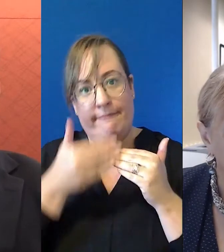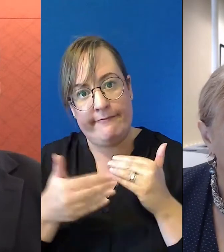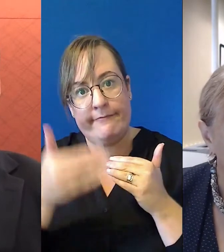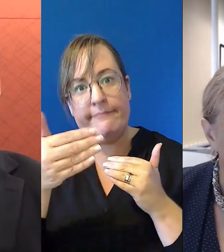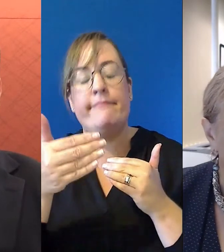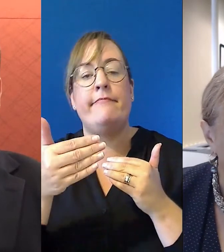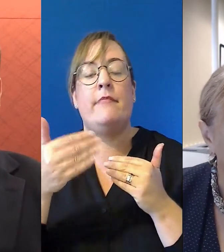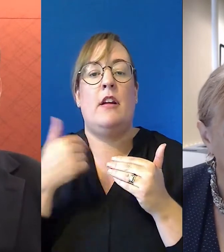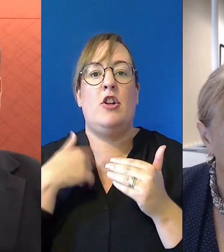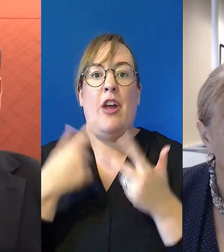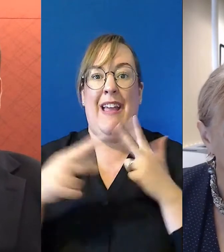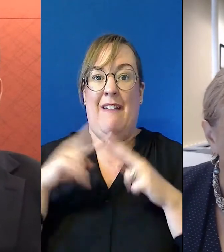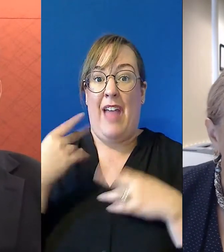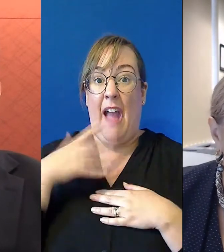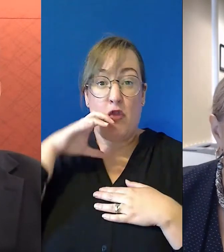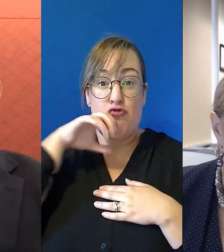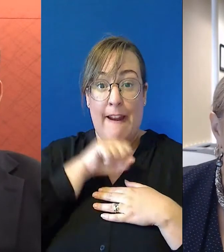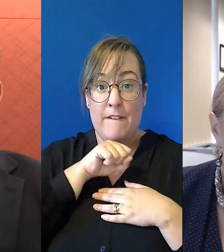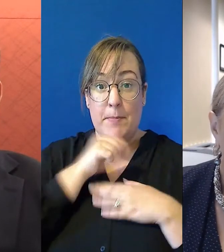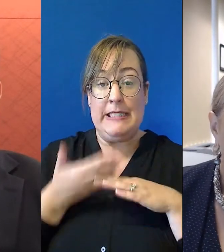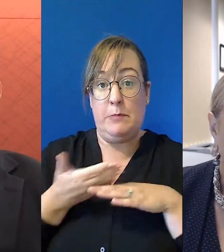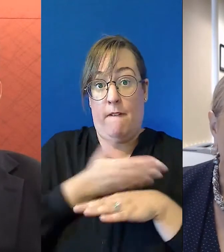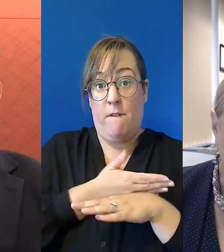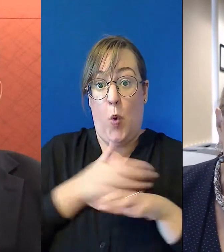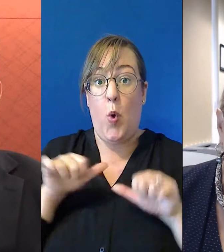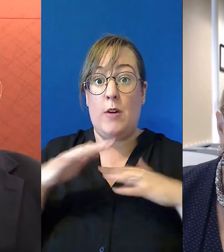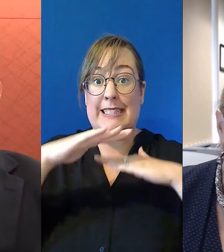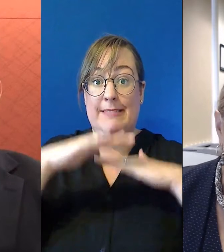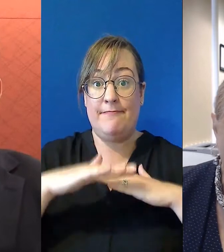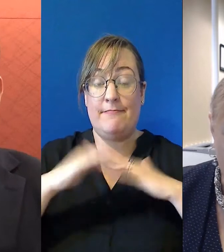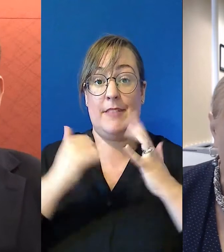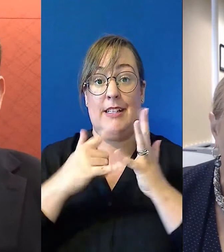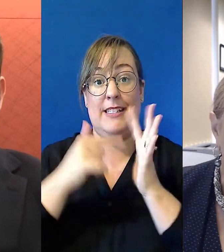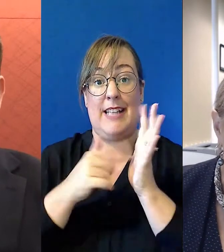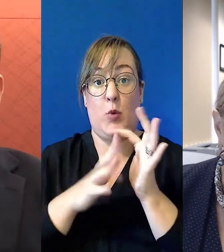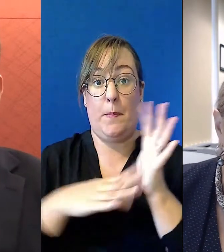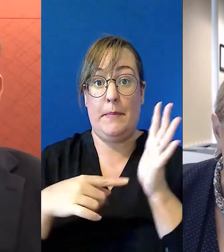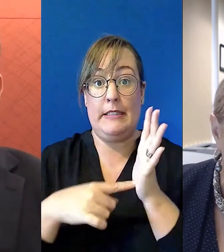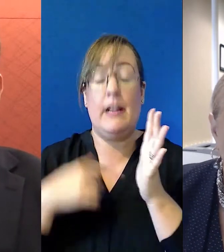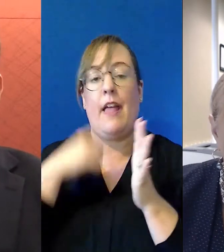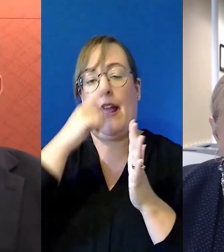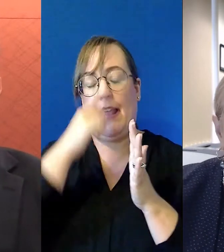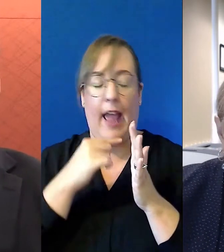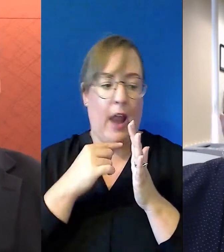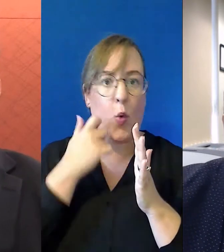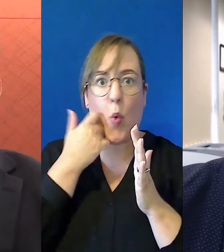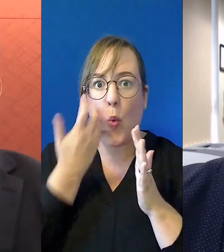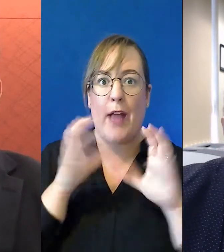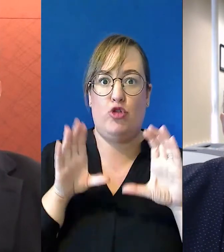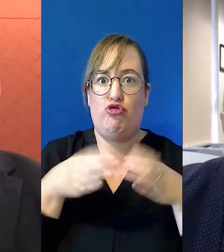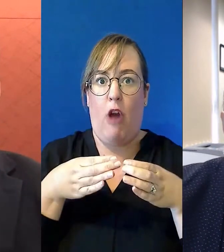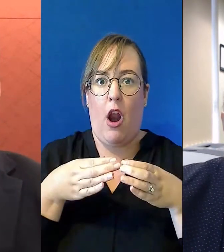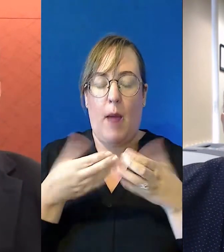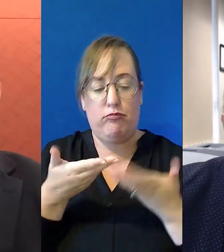process of grievance that they had previous to the settlement. So that's happening all the time in New Zealand, and many tribes have already